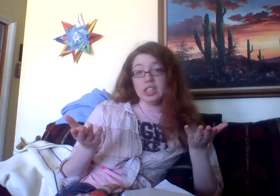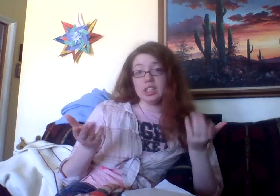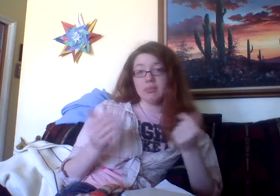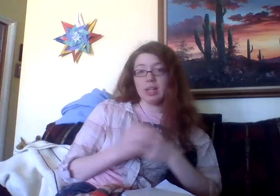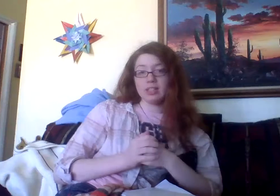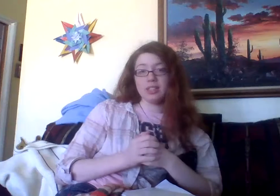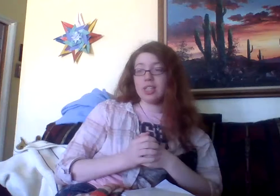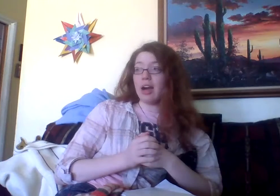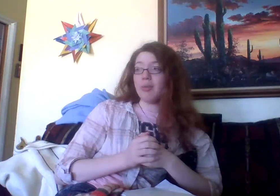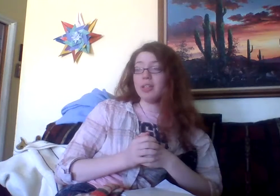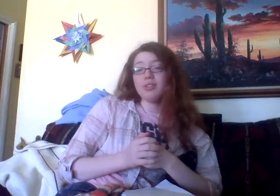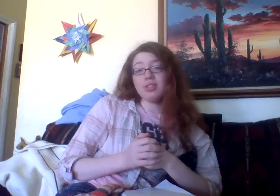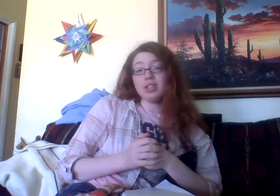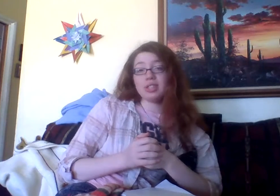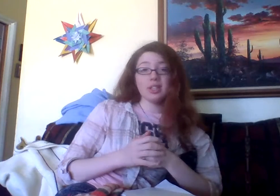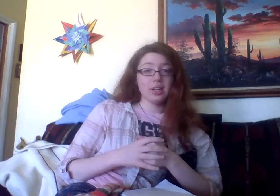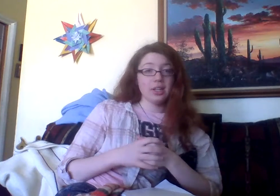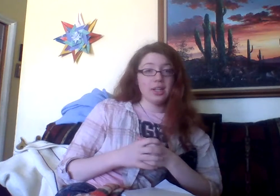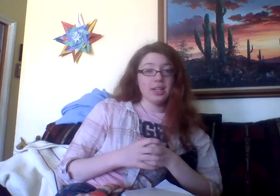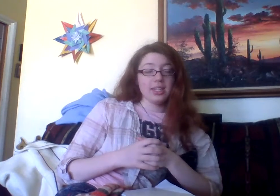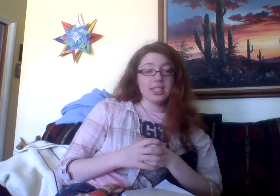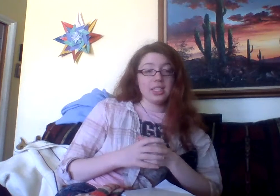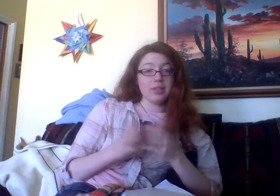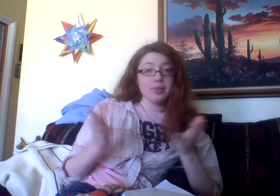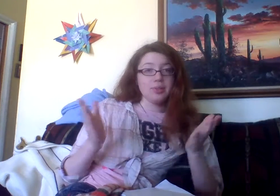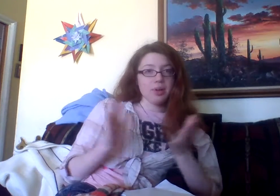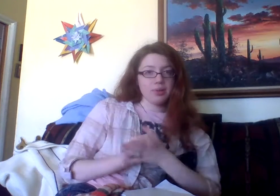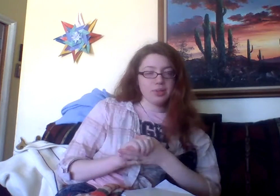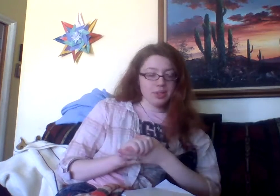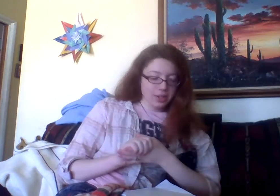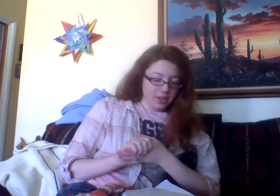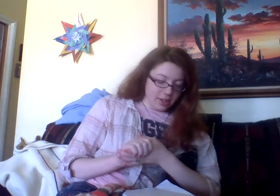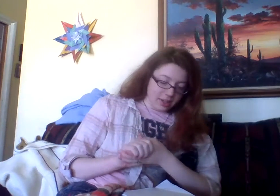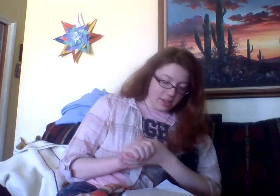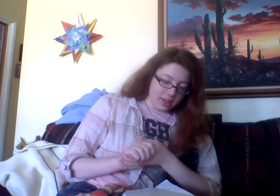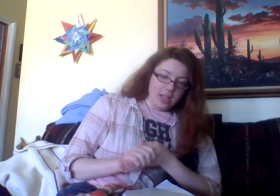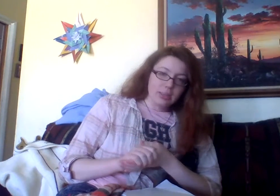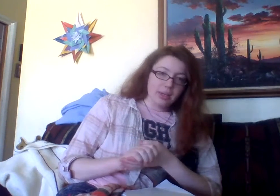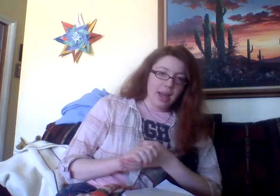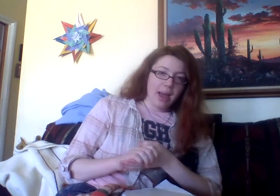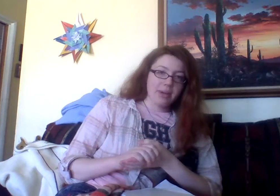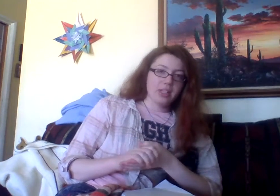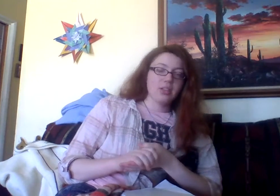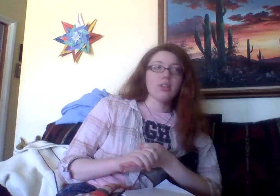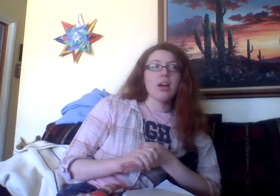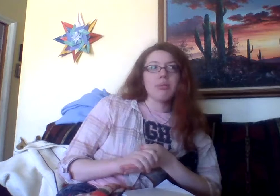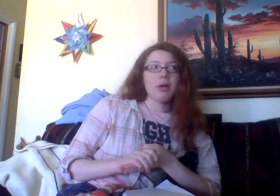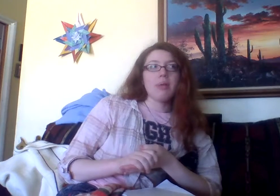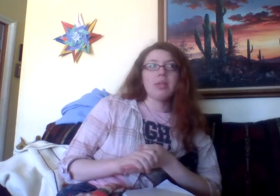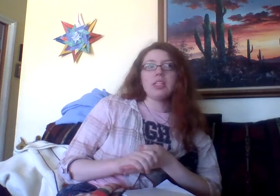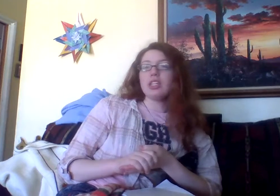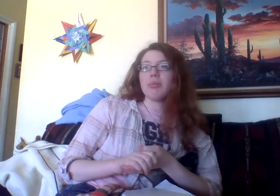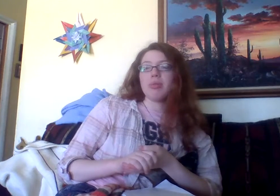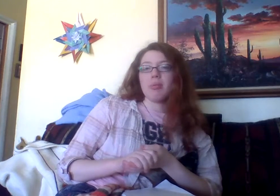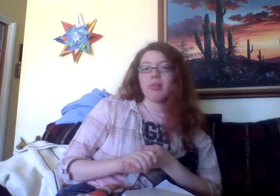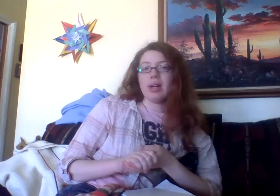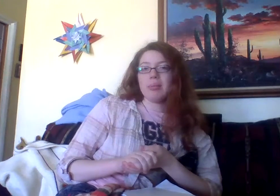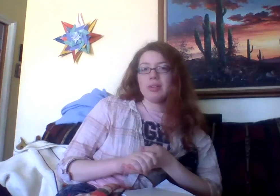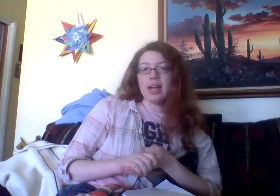English. That's just how we use it. So who knows? It's been happening so long it'd probably be considered proper grammar